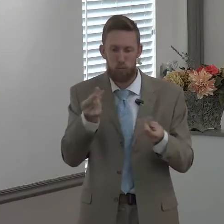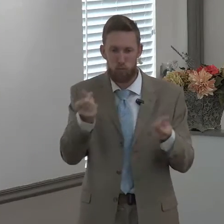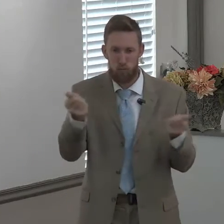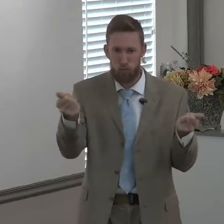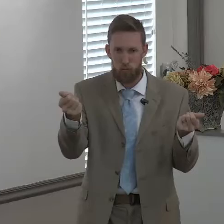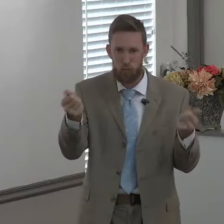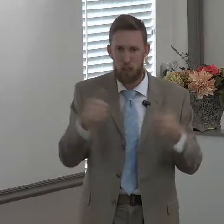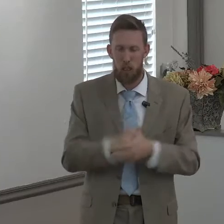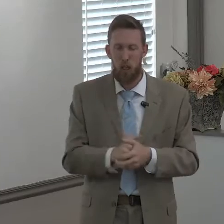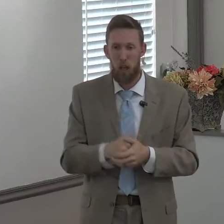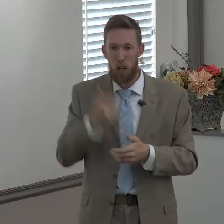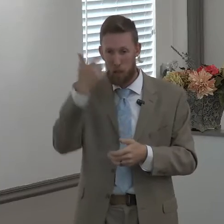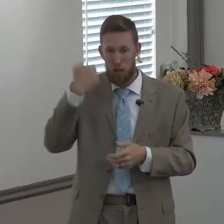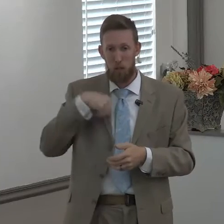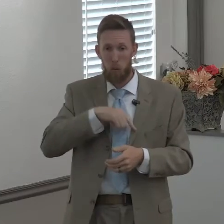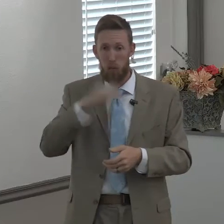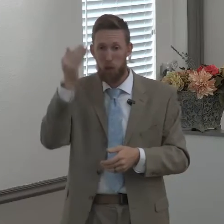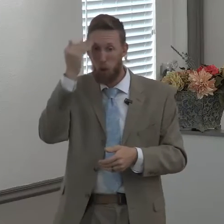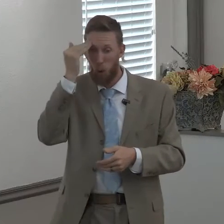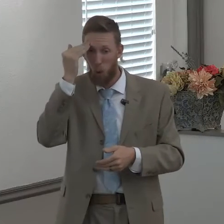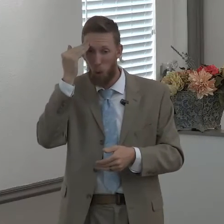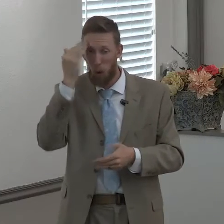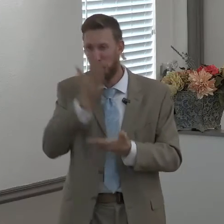tongues, they shall cease.